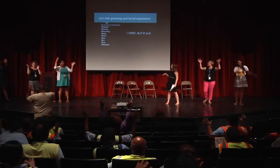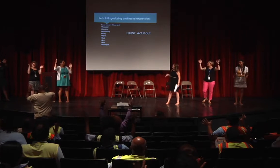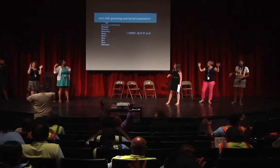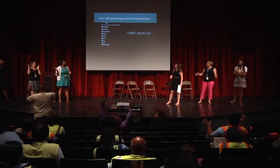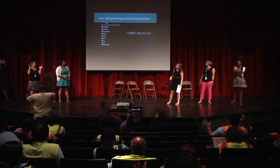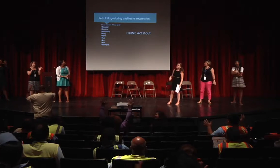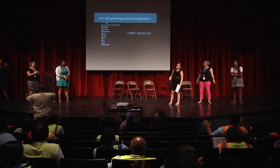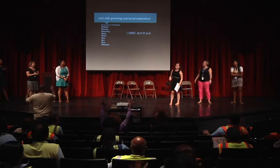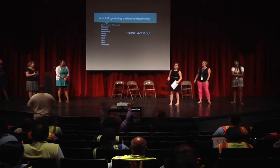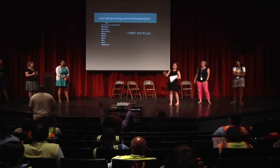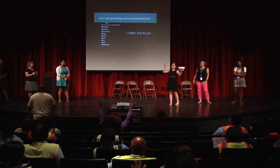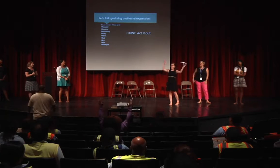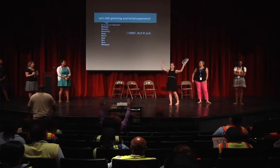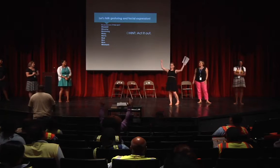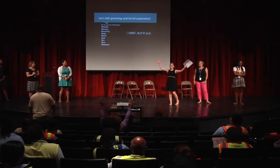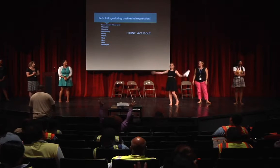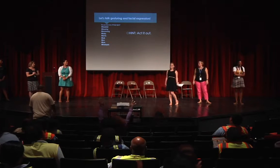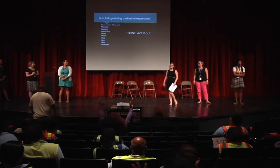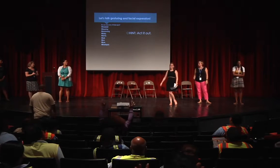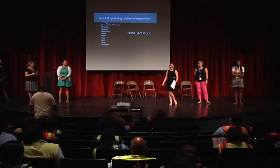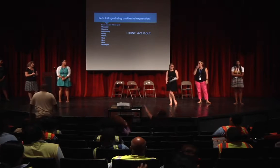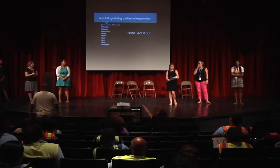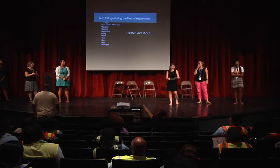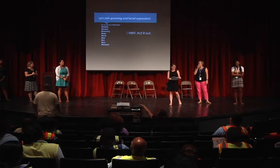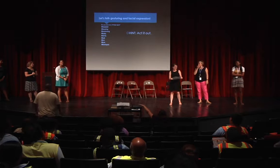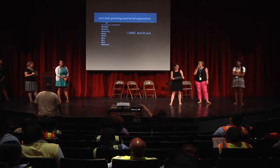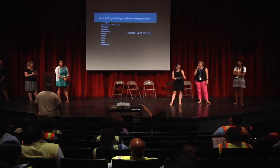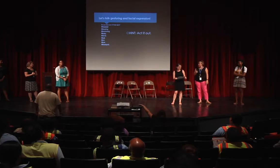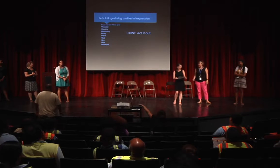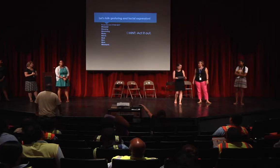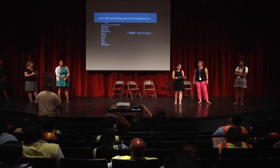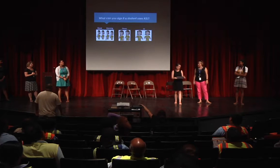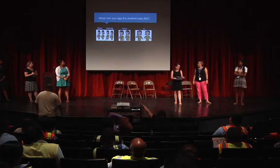Wonderful. Great.